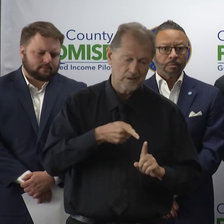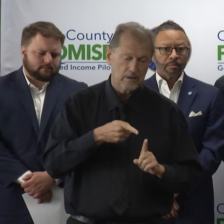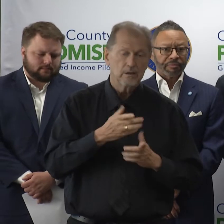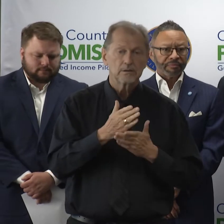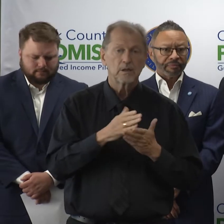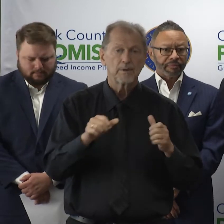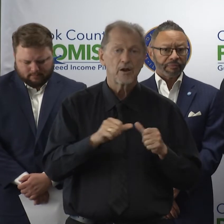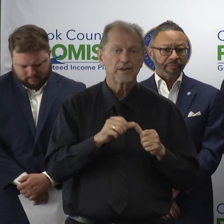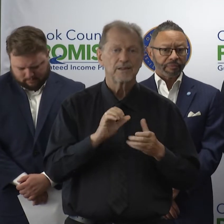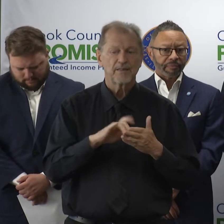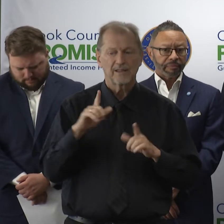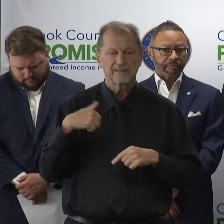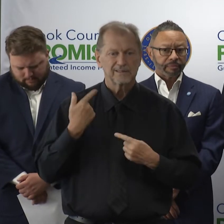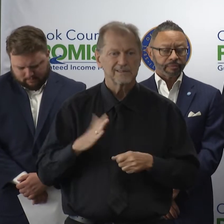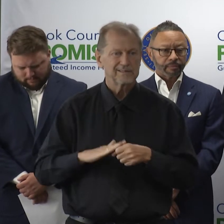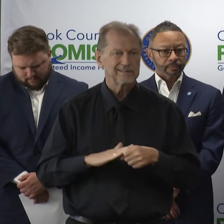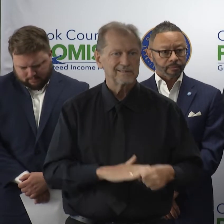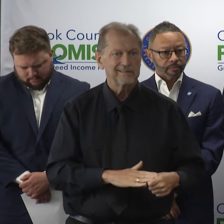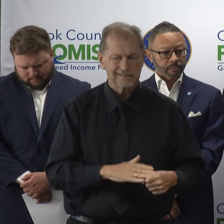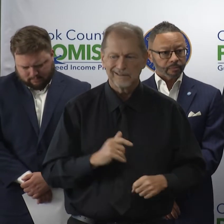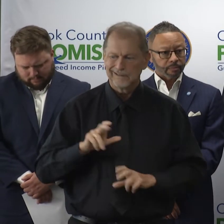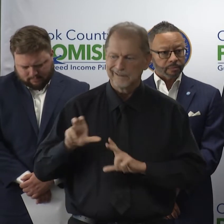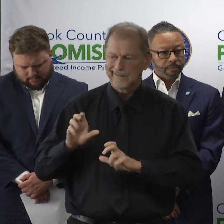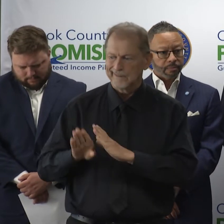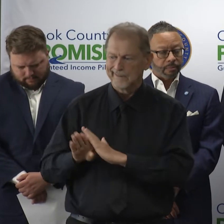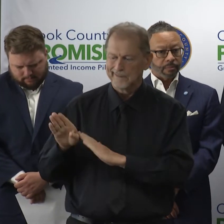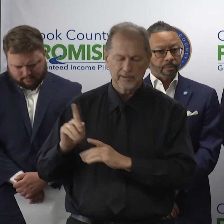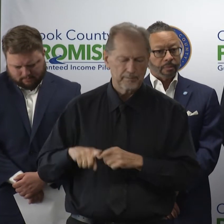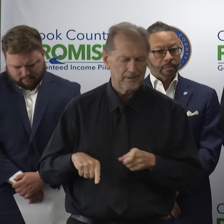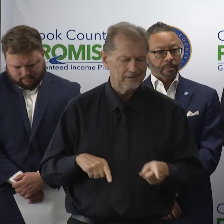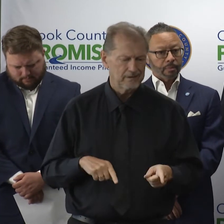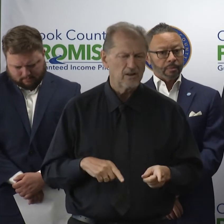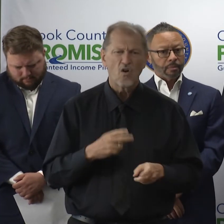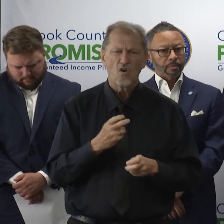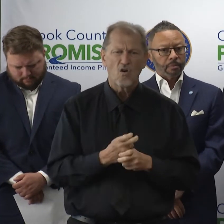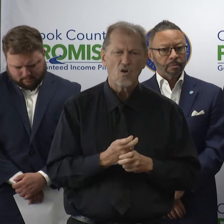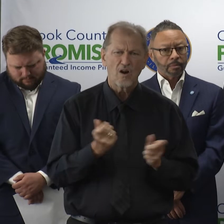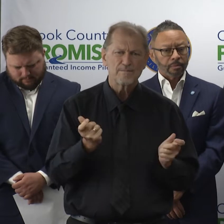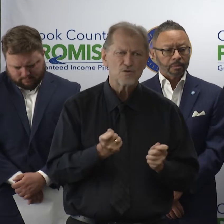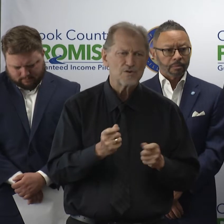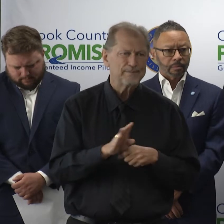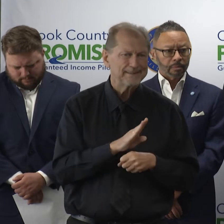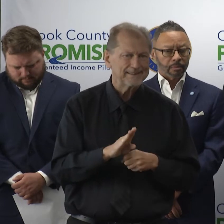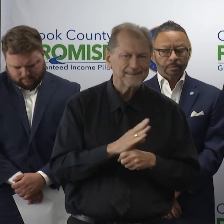the most disinvestment, that have struggled to attract businesses, that have